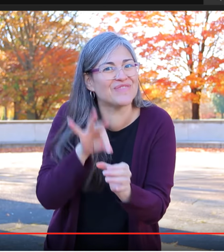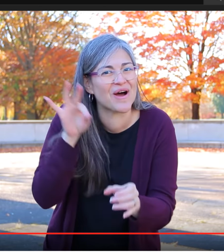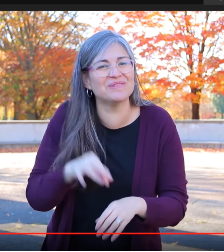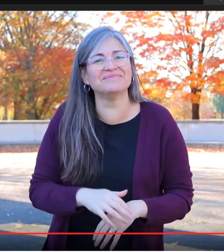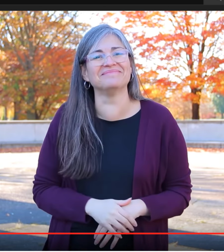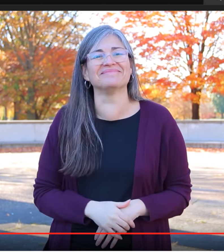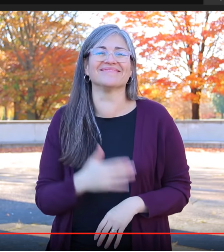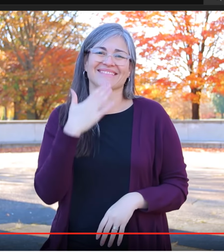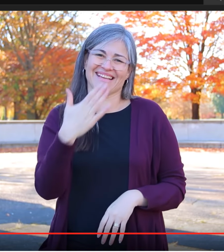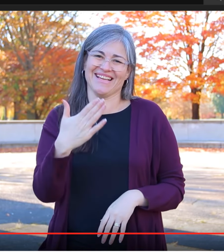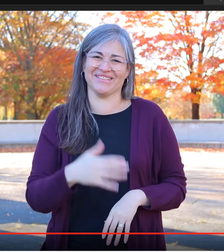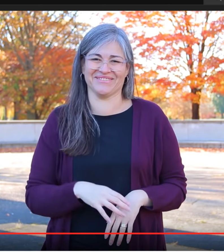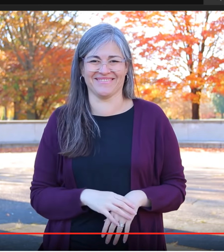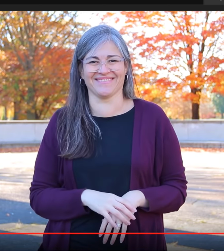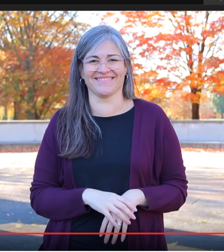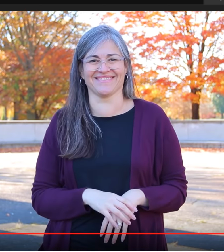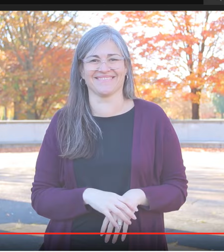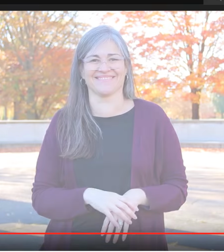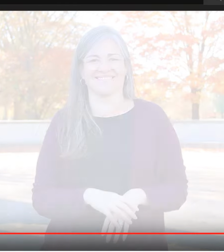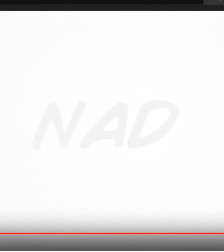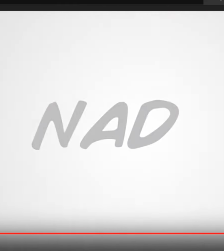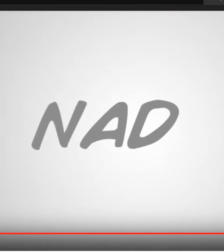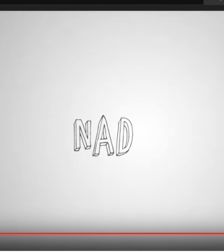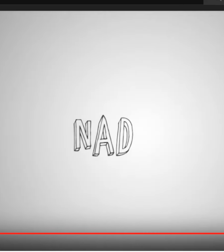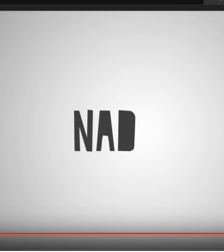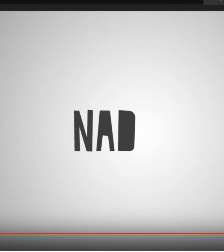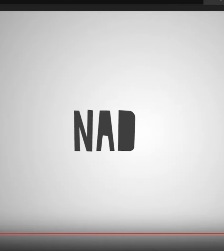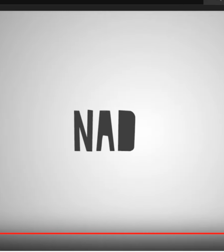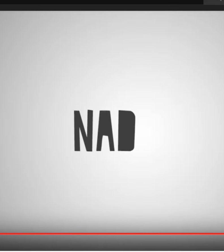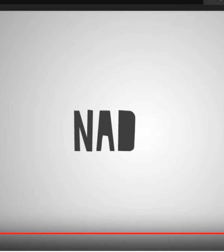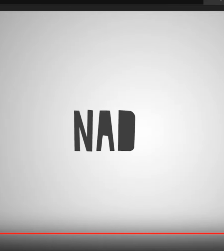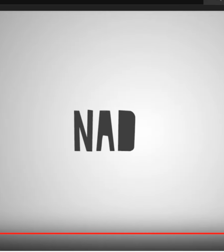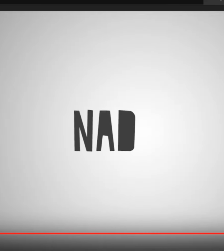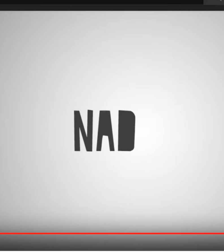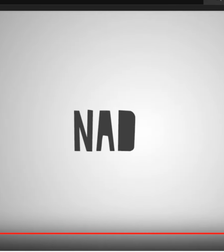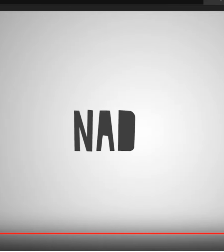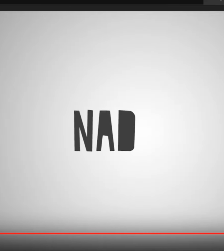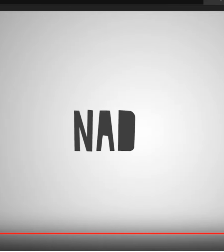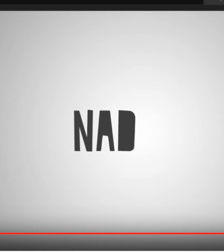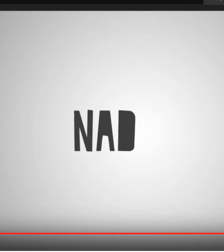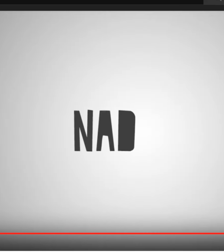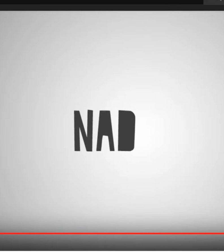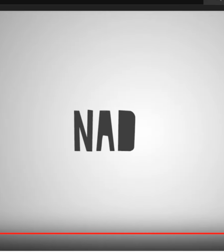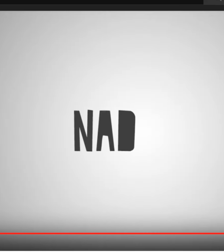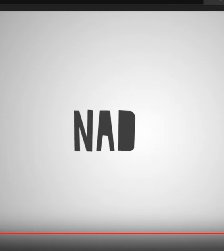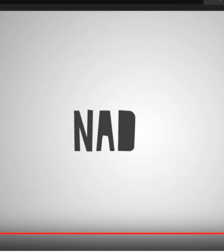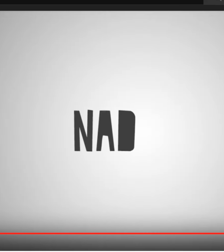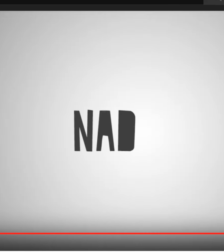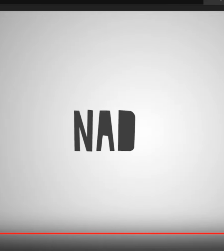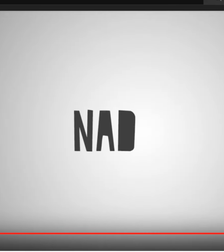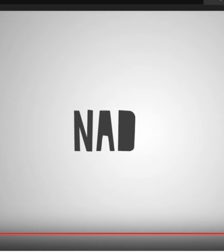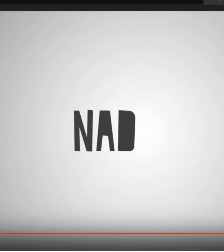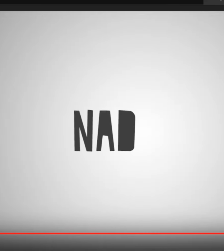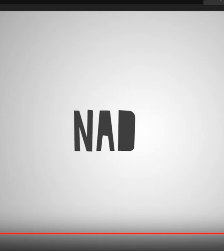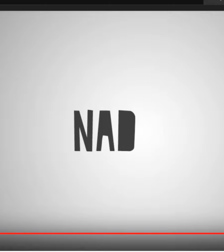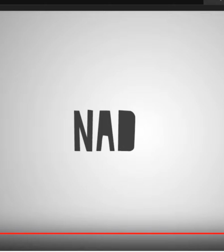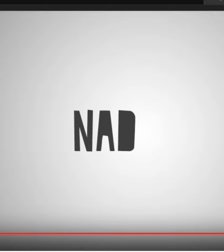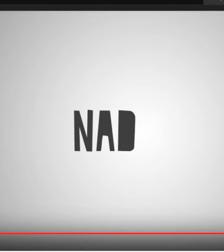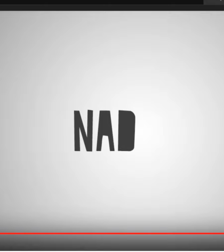Please vote. Thank you. And that's it. All right, that's it for me. Everybody, if you celebrate Christmas, please